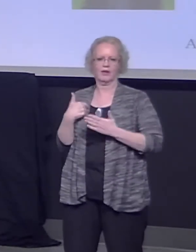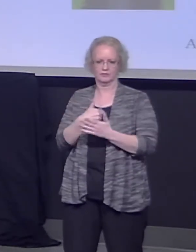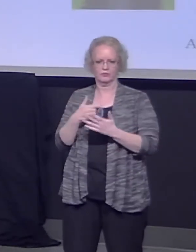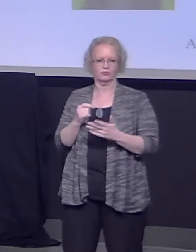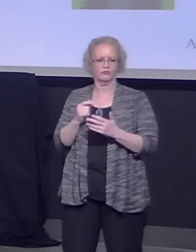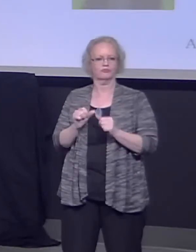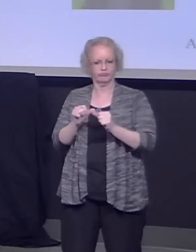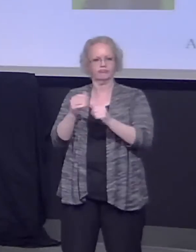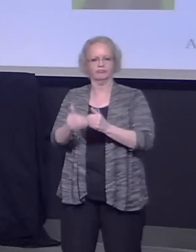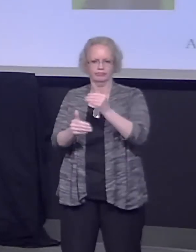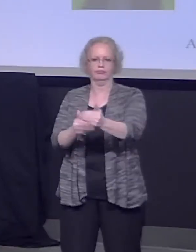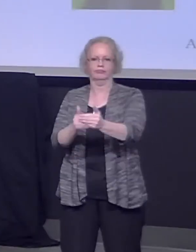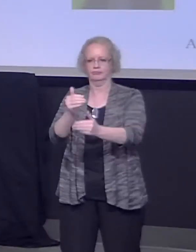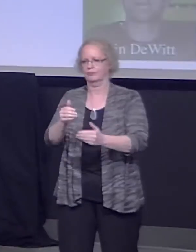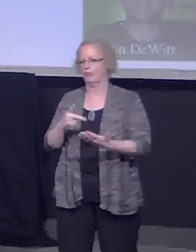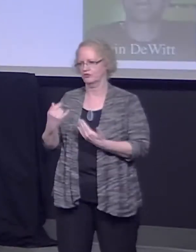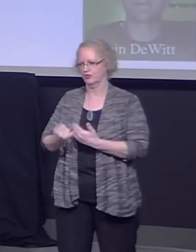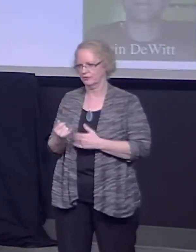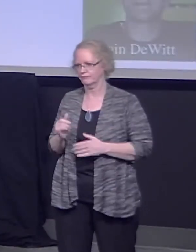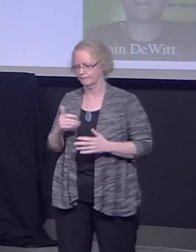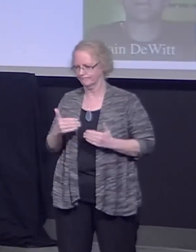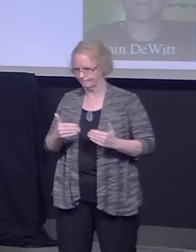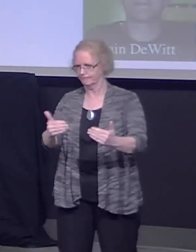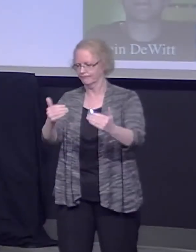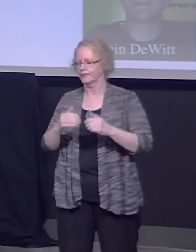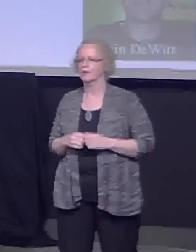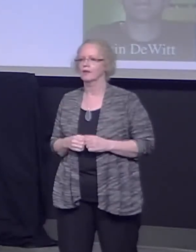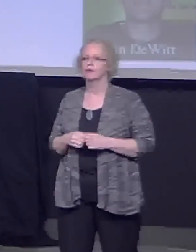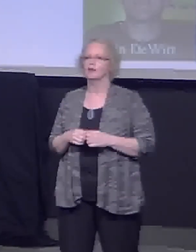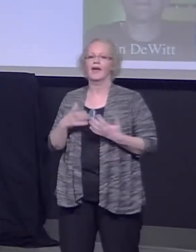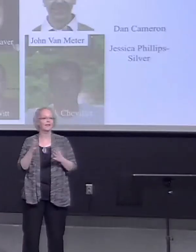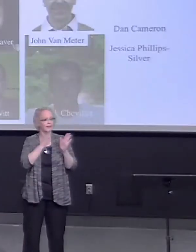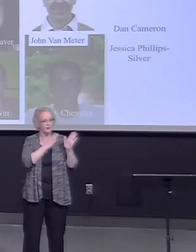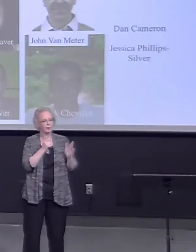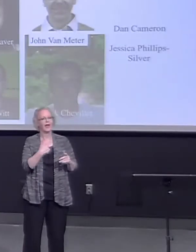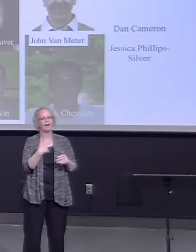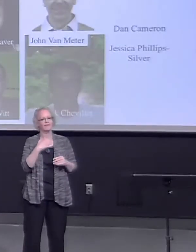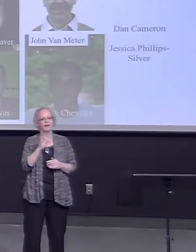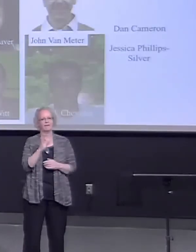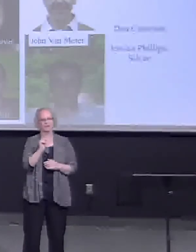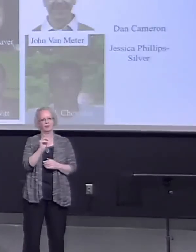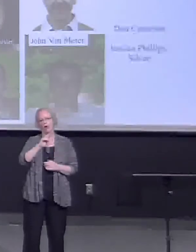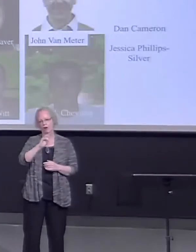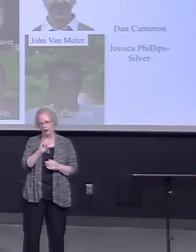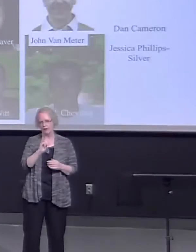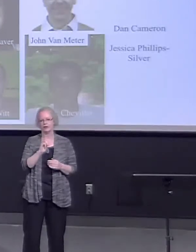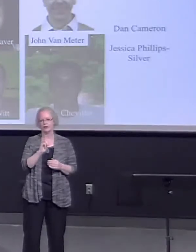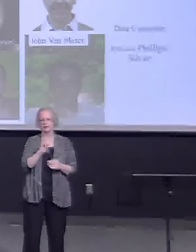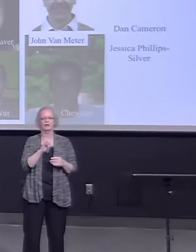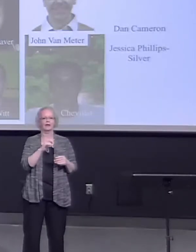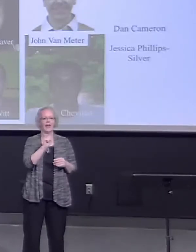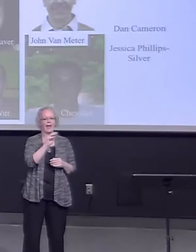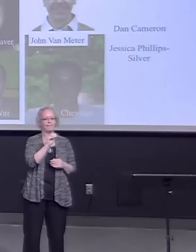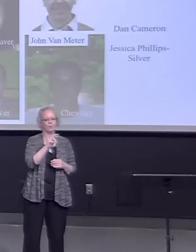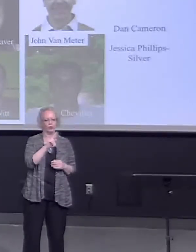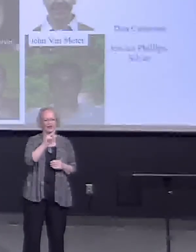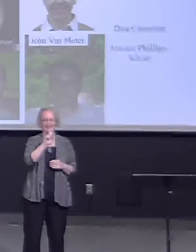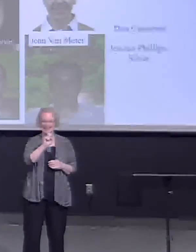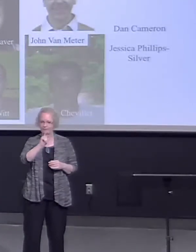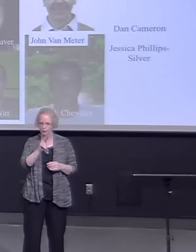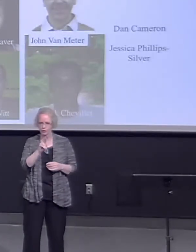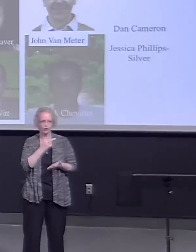project forward. And these are the fMRI guys. Amber Lever was a graduate student, very successful,